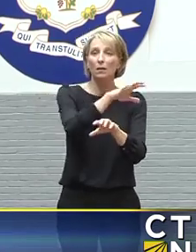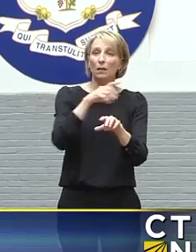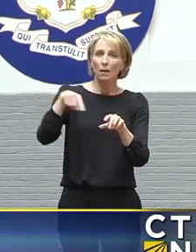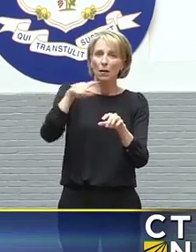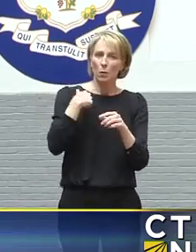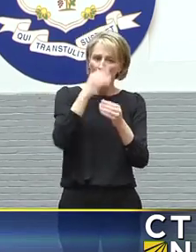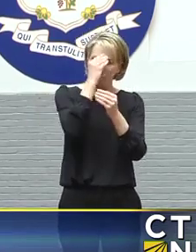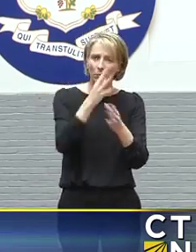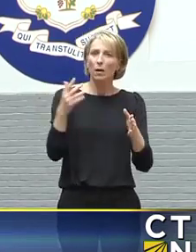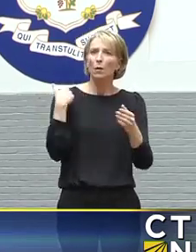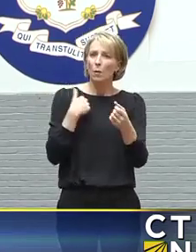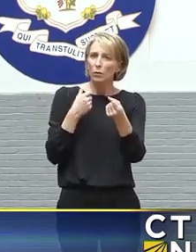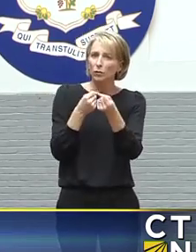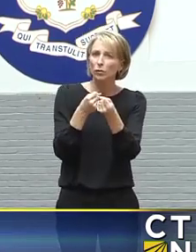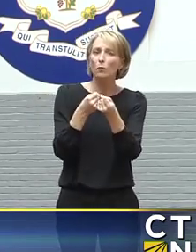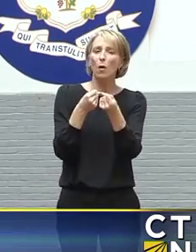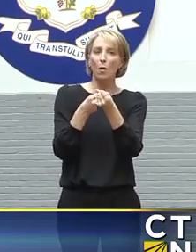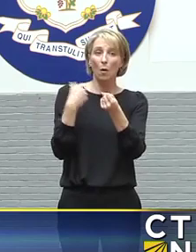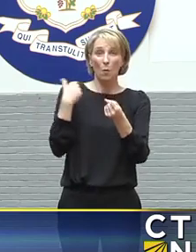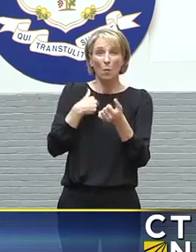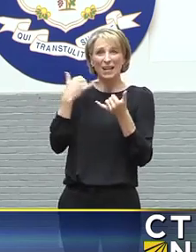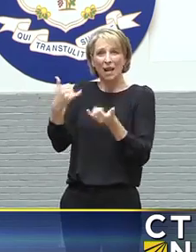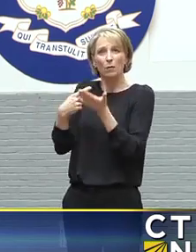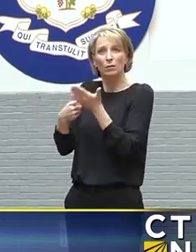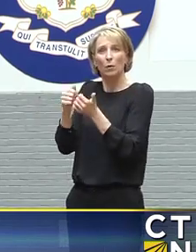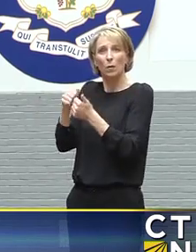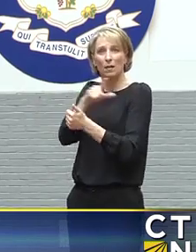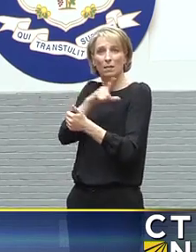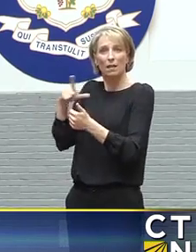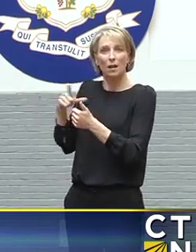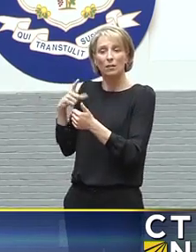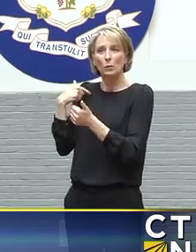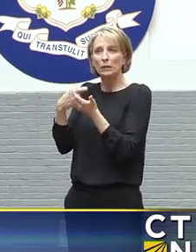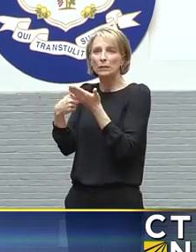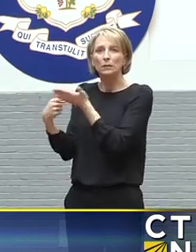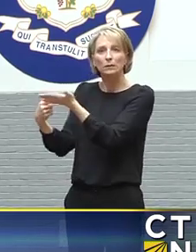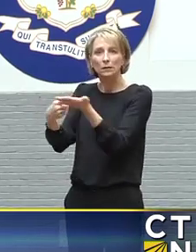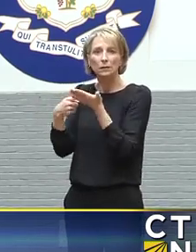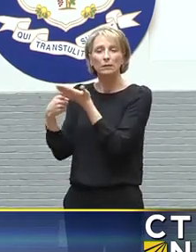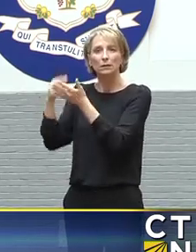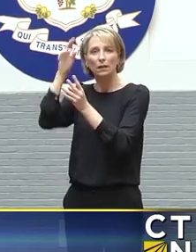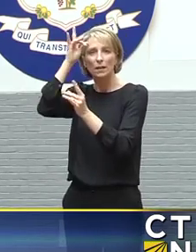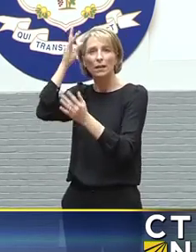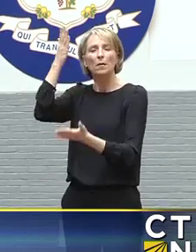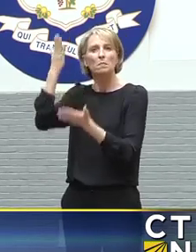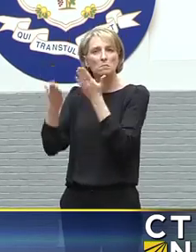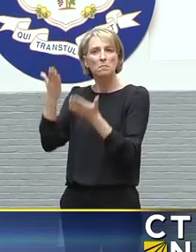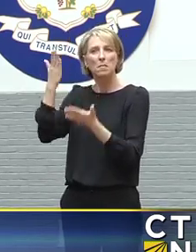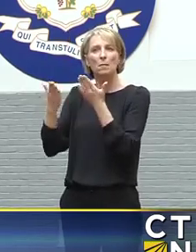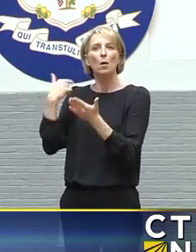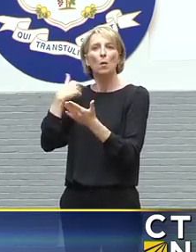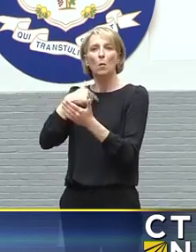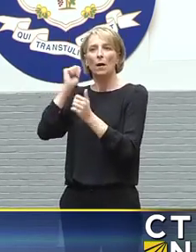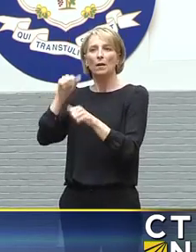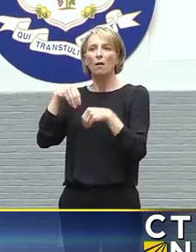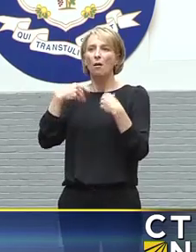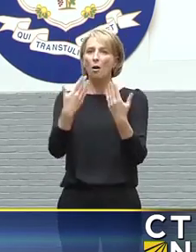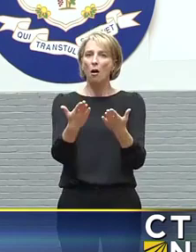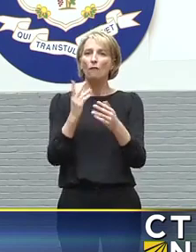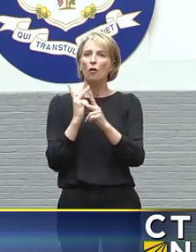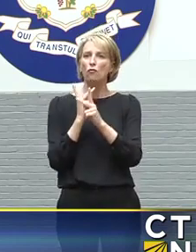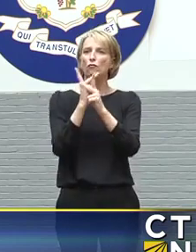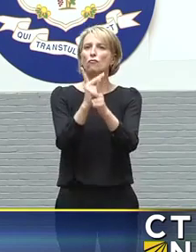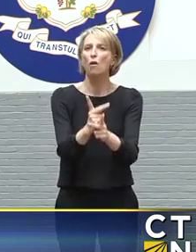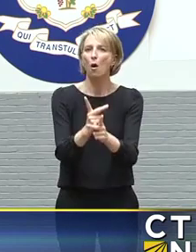We're putting in place and talking to the legislature right now about a significant, very low-cost bridge loan to help them carry